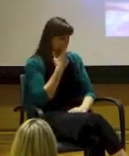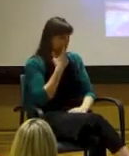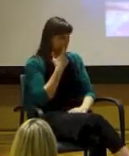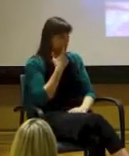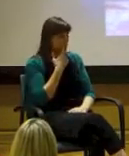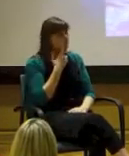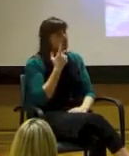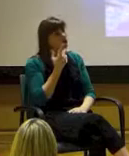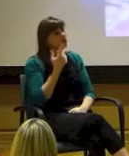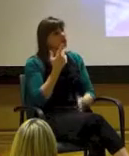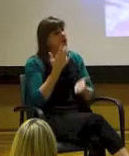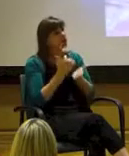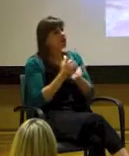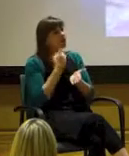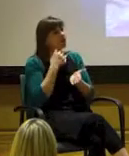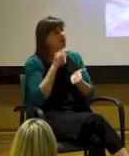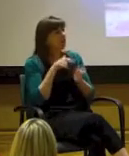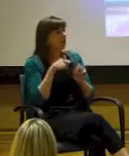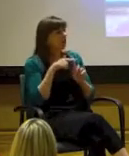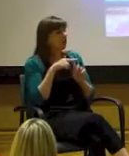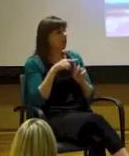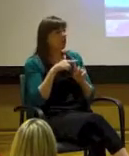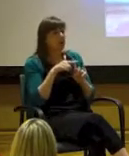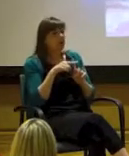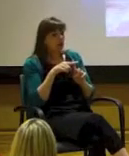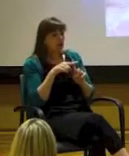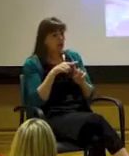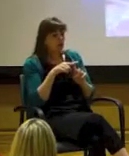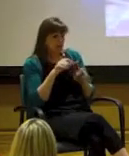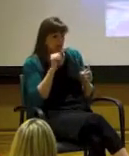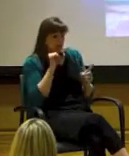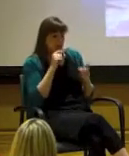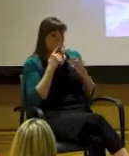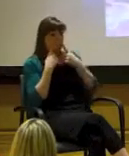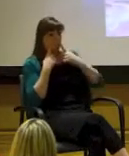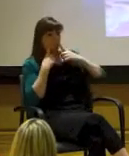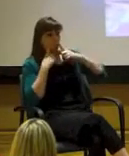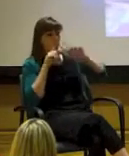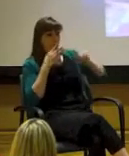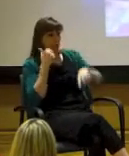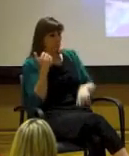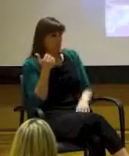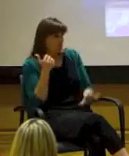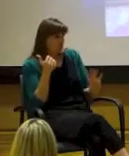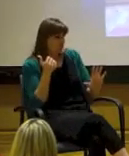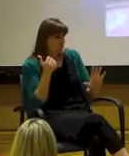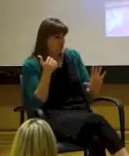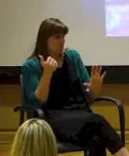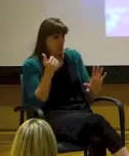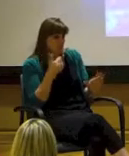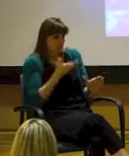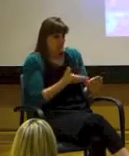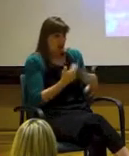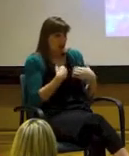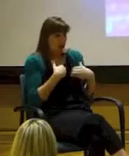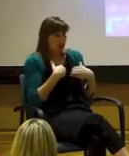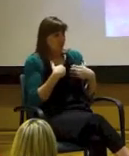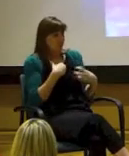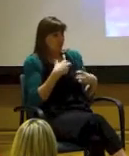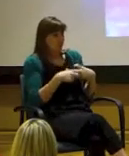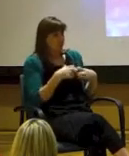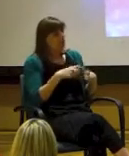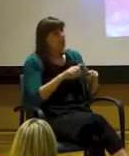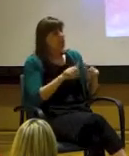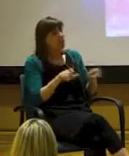Now, what's the advantage of this? It's not going to make it work any better. The abnormality is already there.